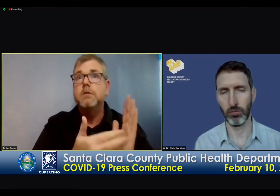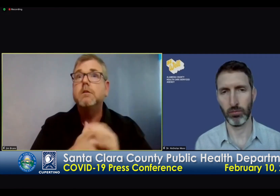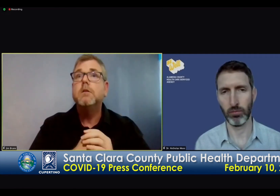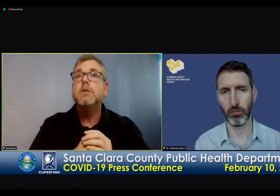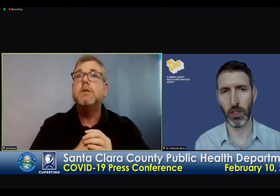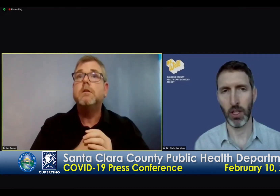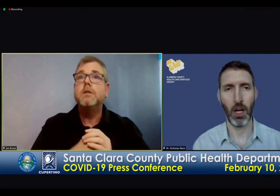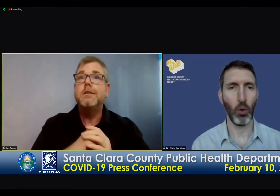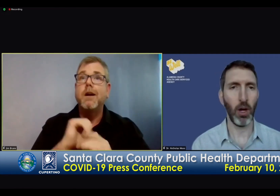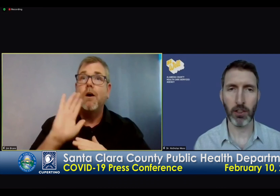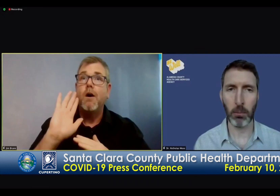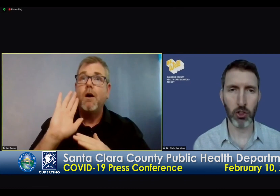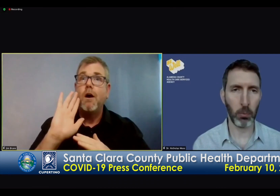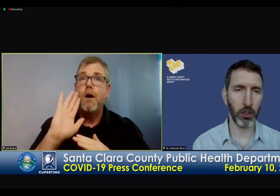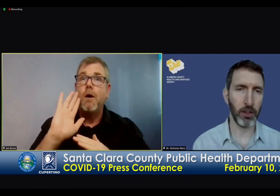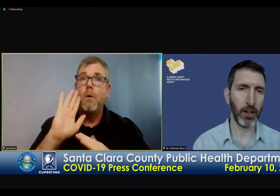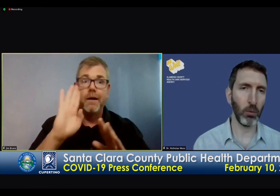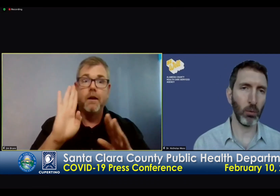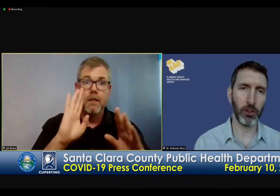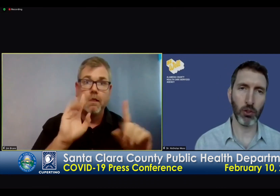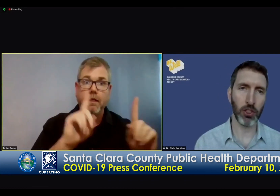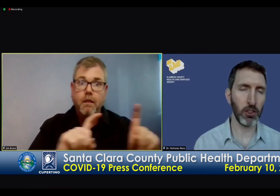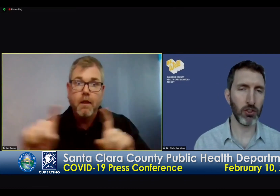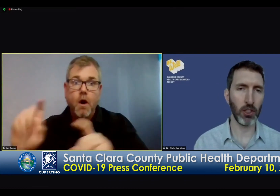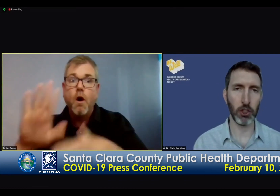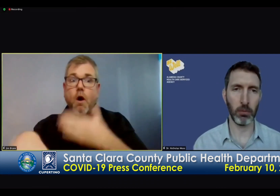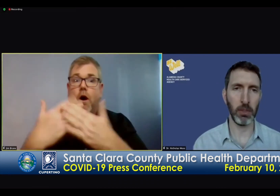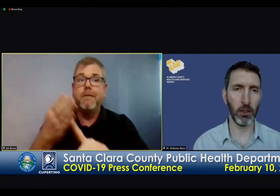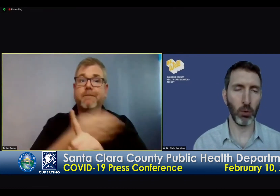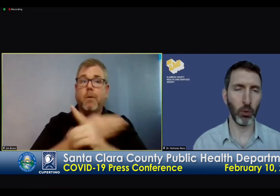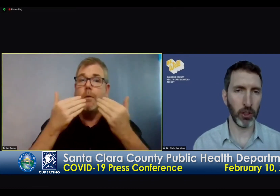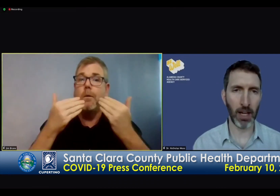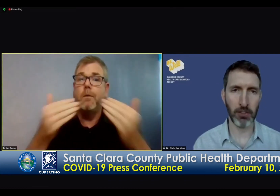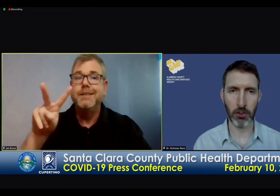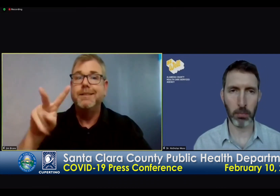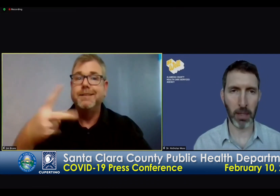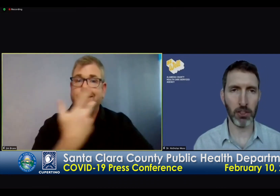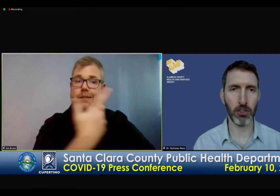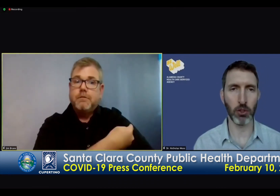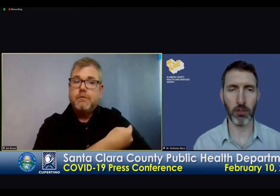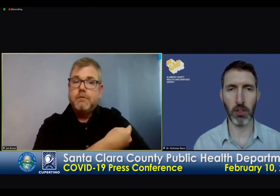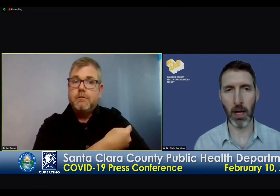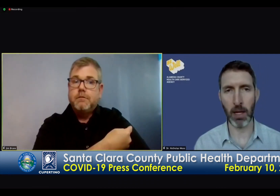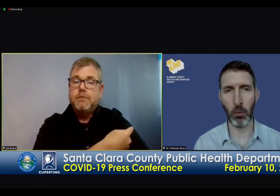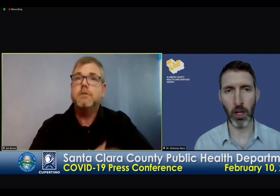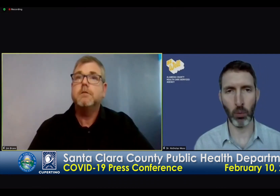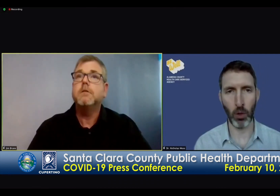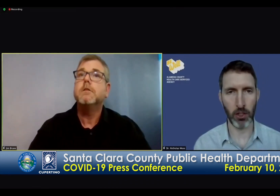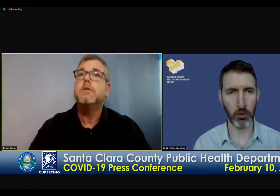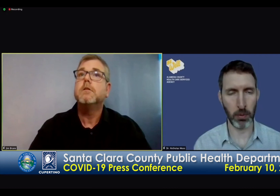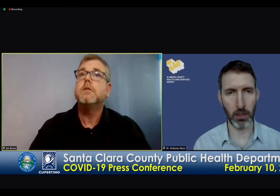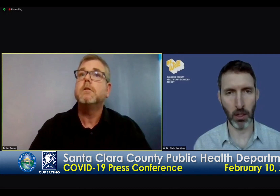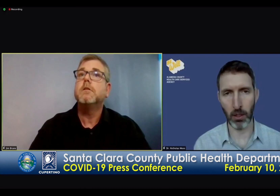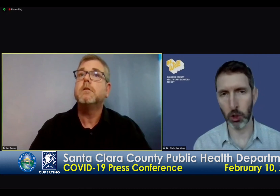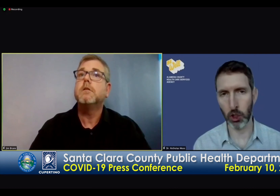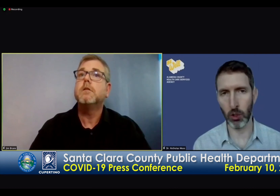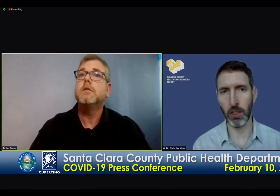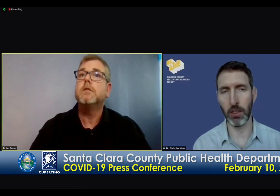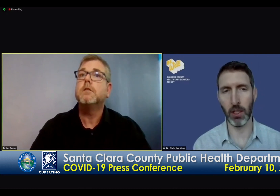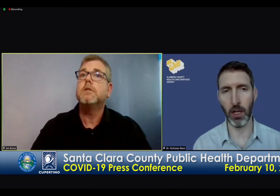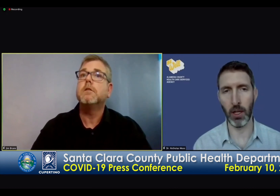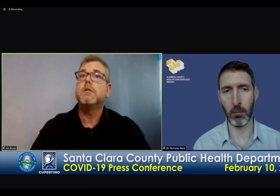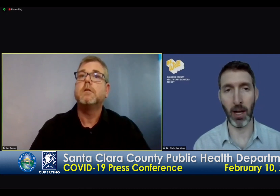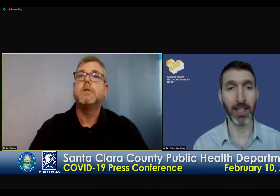doses? Well, I think the most important thing with dosing is that it should be, really evidence-based and driven by what has been shown